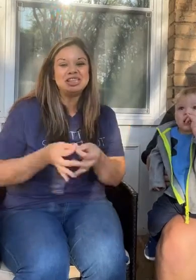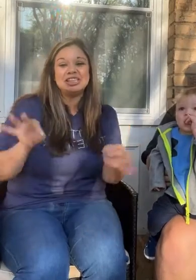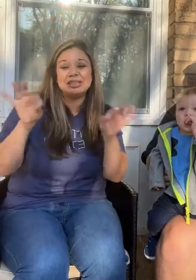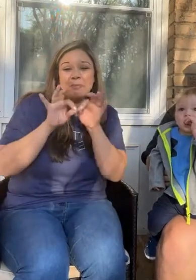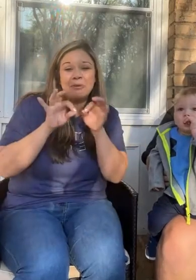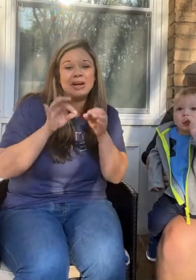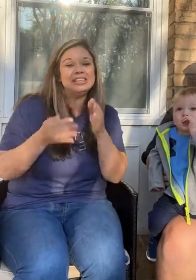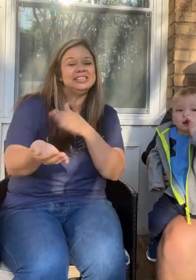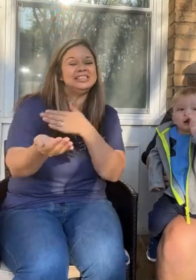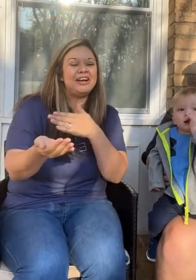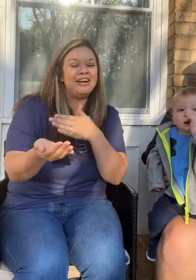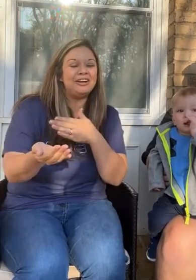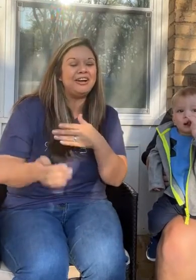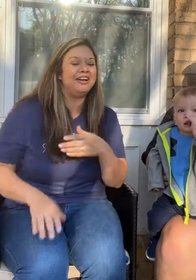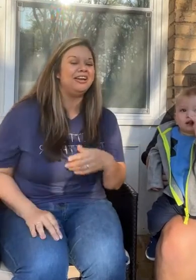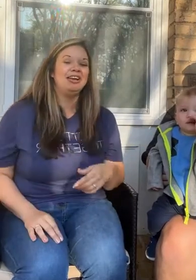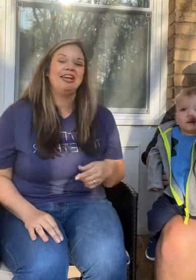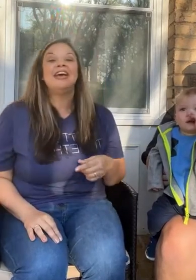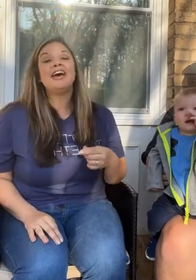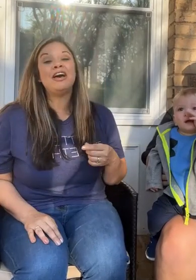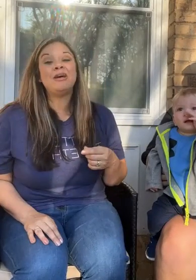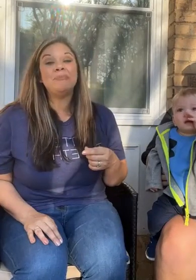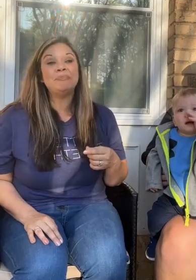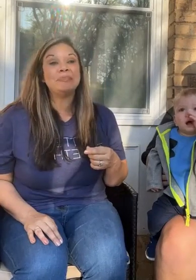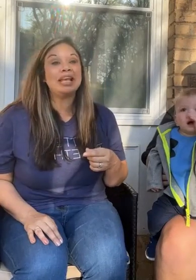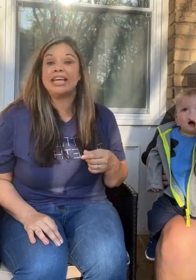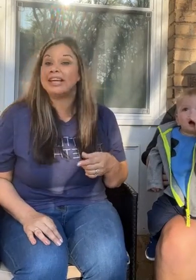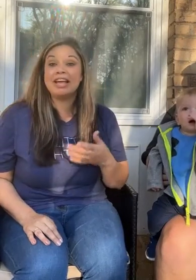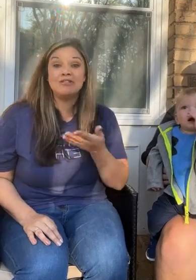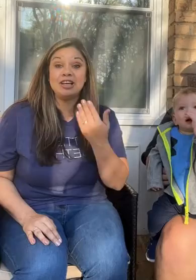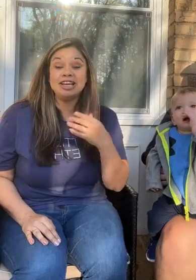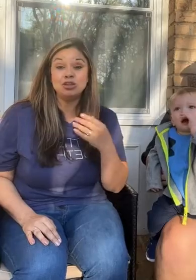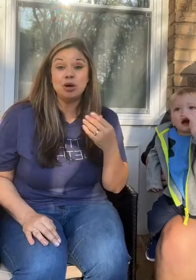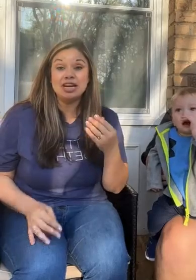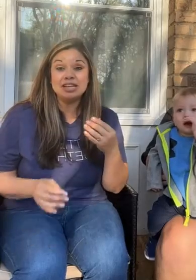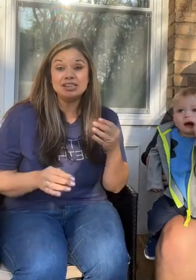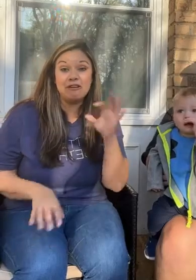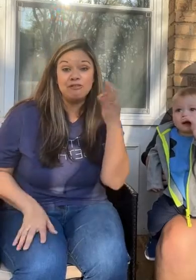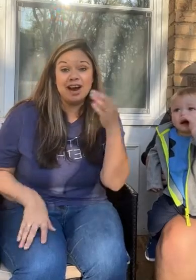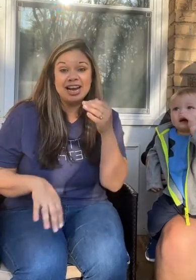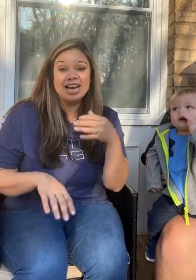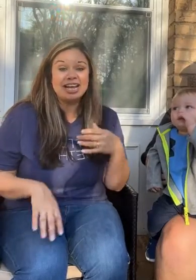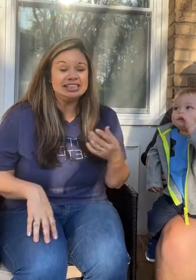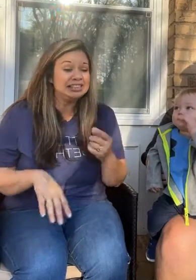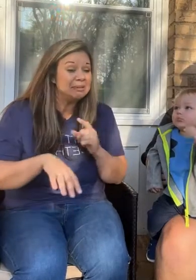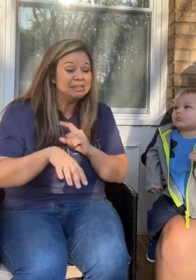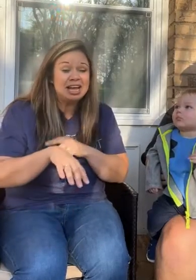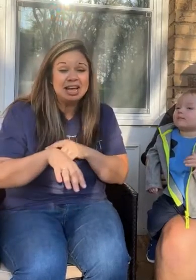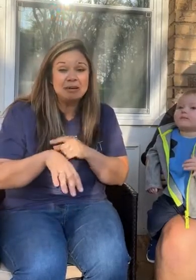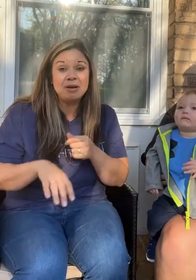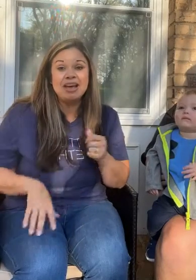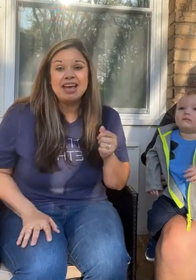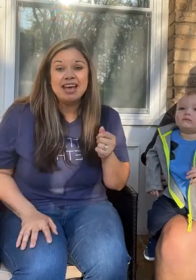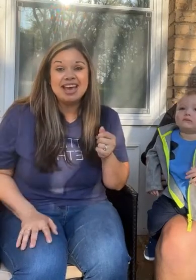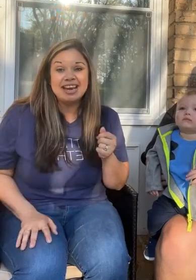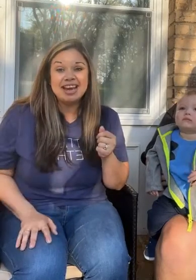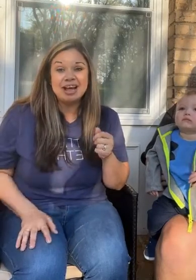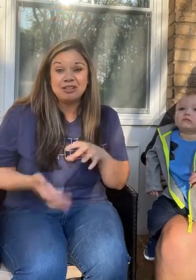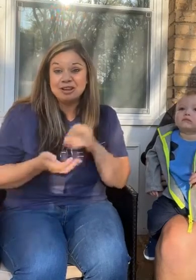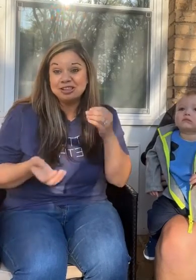this important song. Again, if you can join us on Fridays sometime and learn some